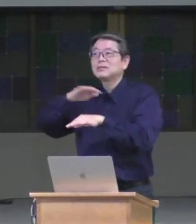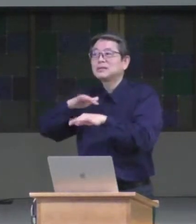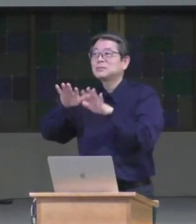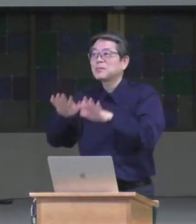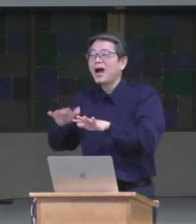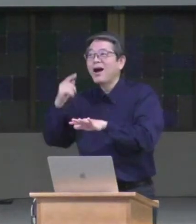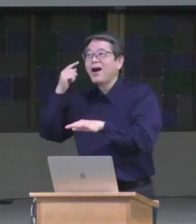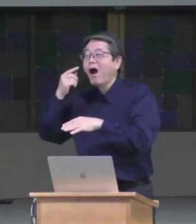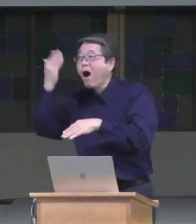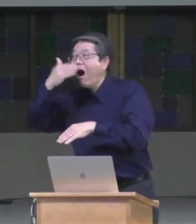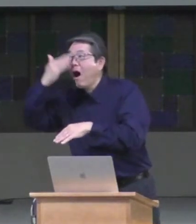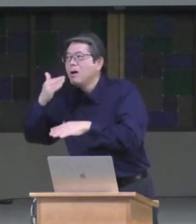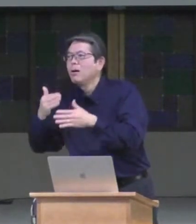So in deaf culture,